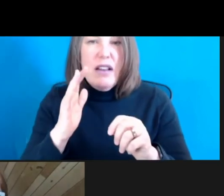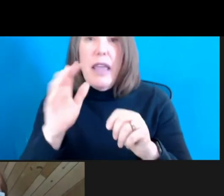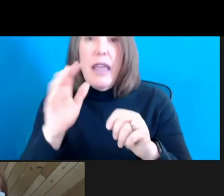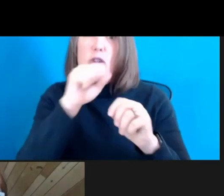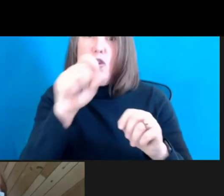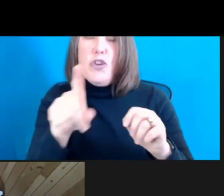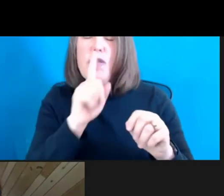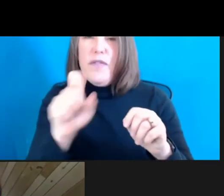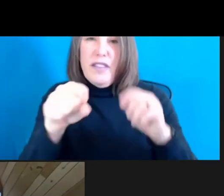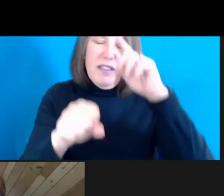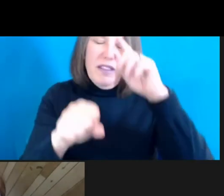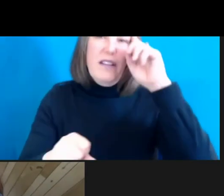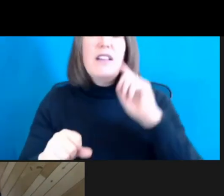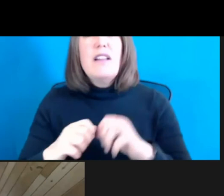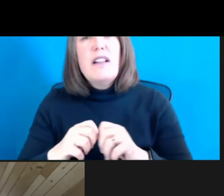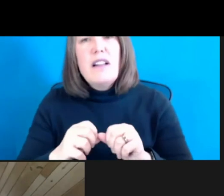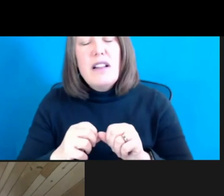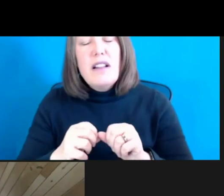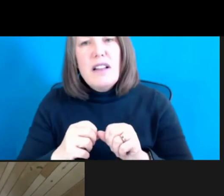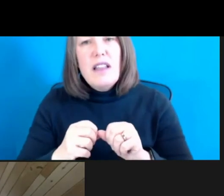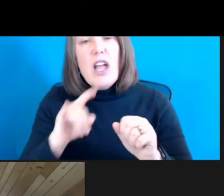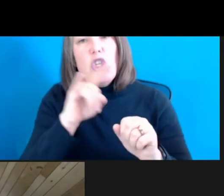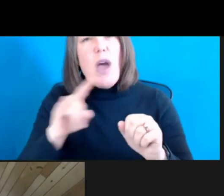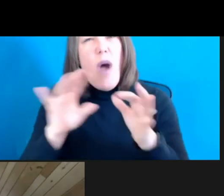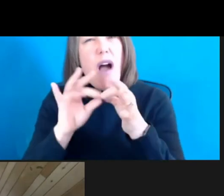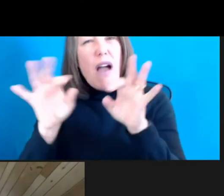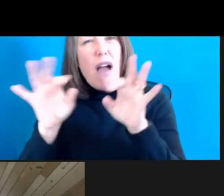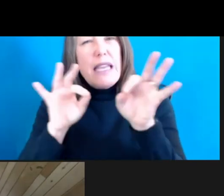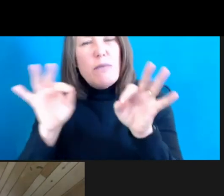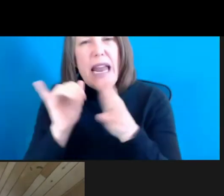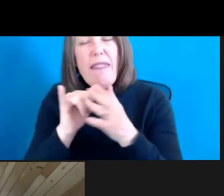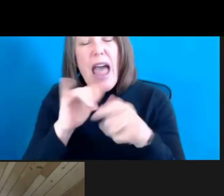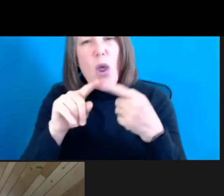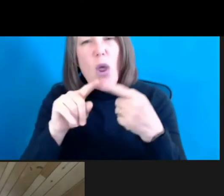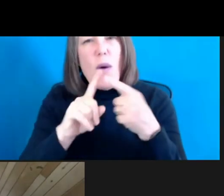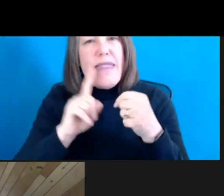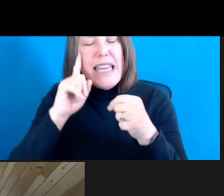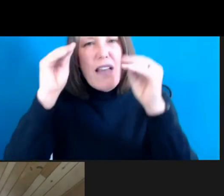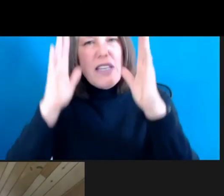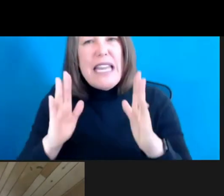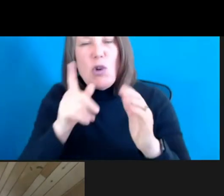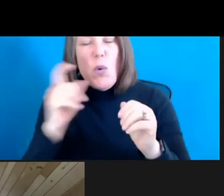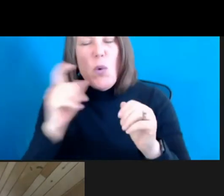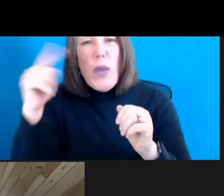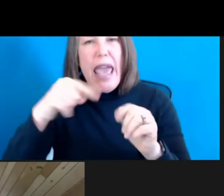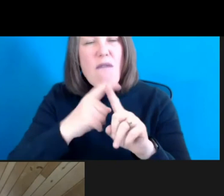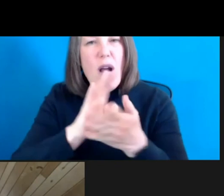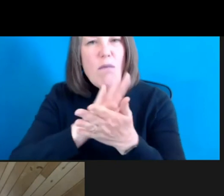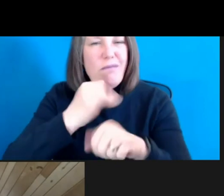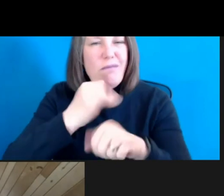Amy? Yeah, sure. So Xiaorong is explaining that when the deaf teacher who came from the